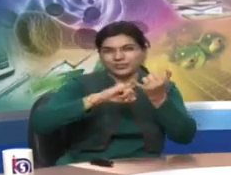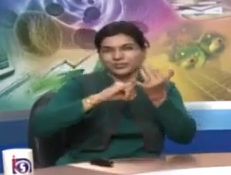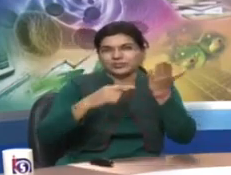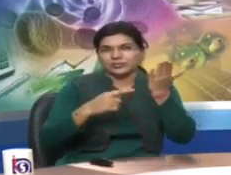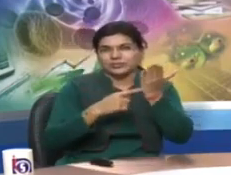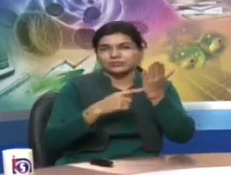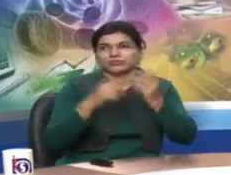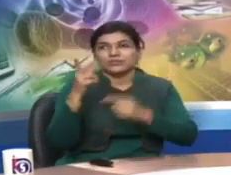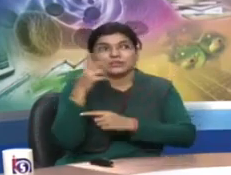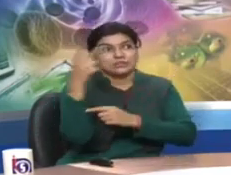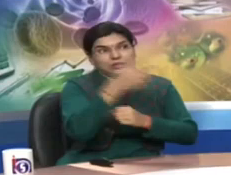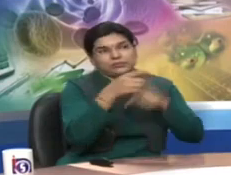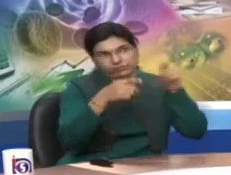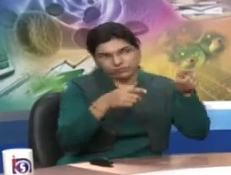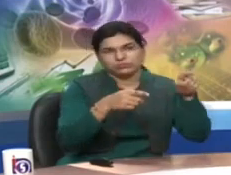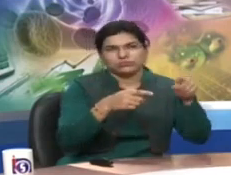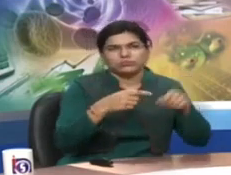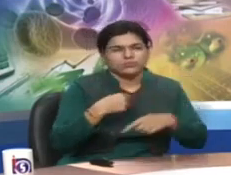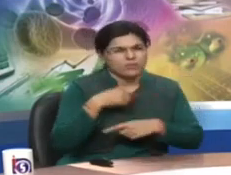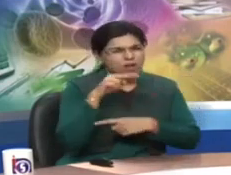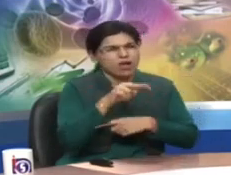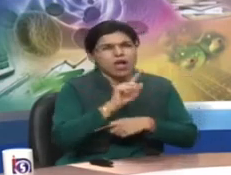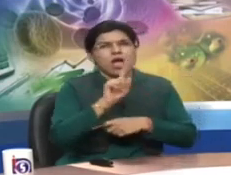the sun rises in the west, so be it.